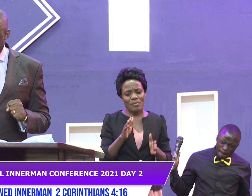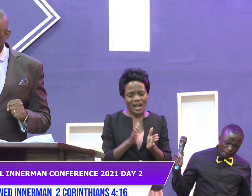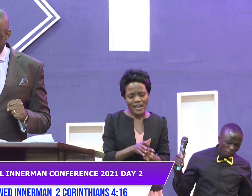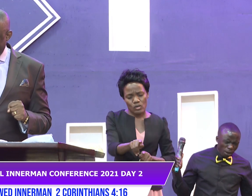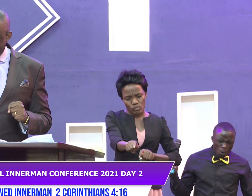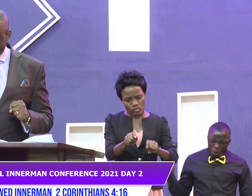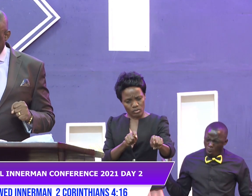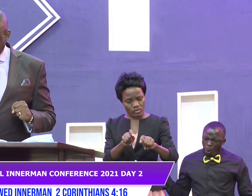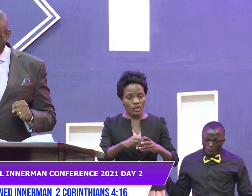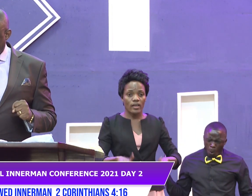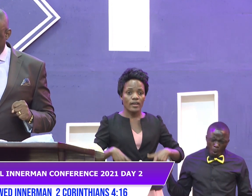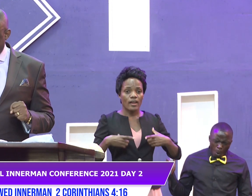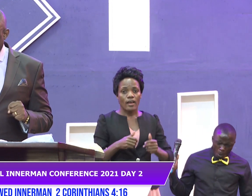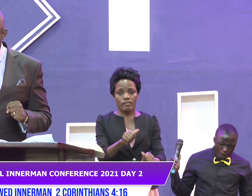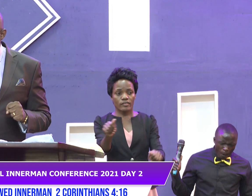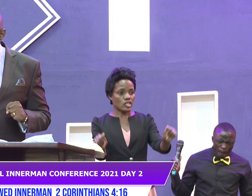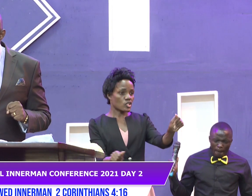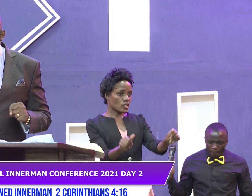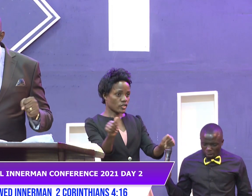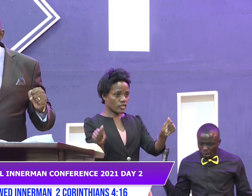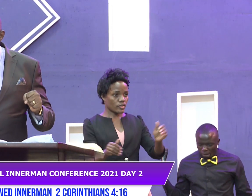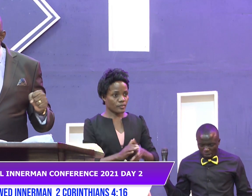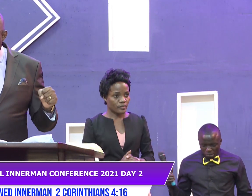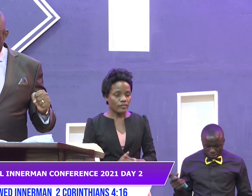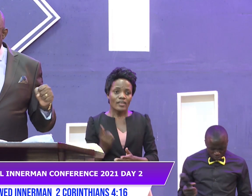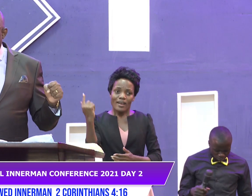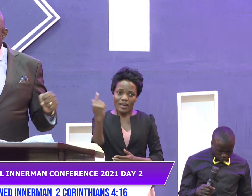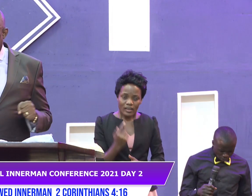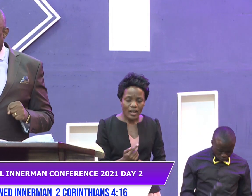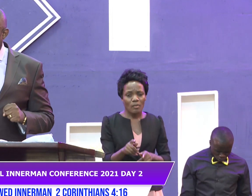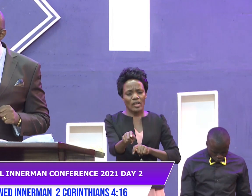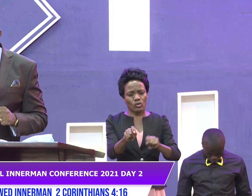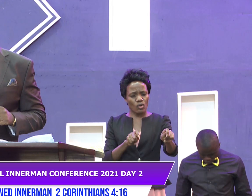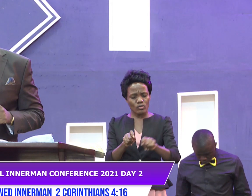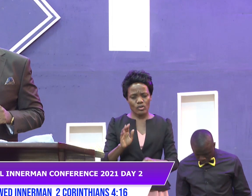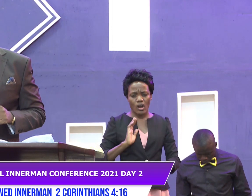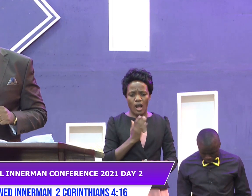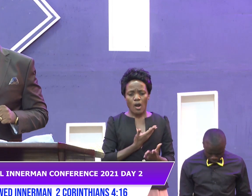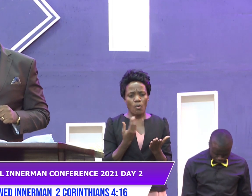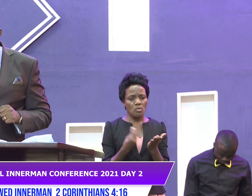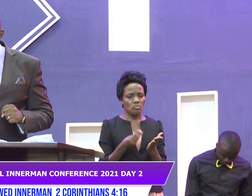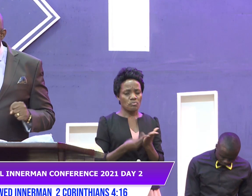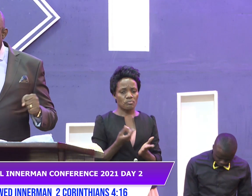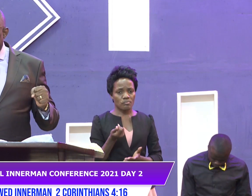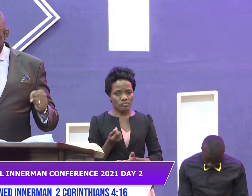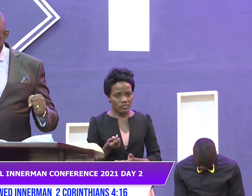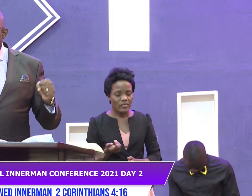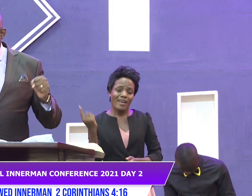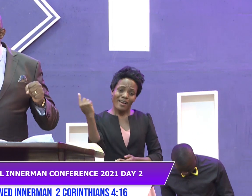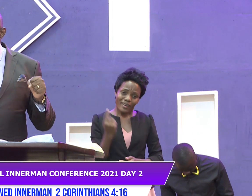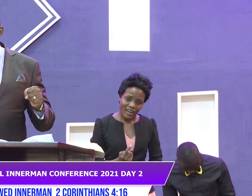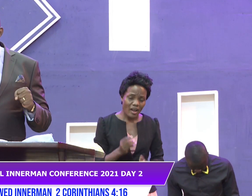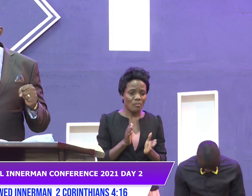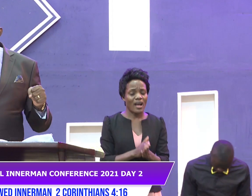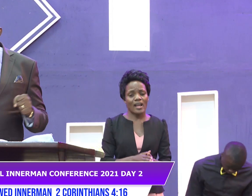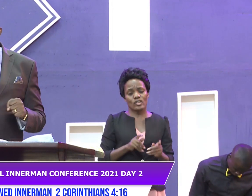bwa fe. May you come and dwell in our lives. We gazanye musente za fe. Come and dwell in our finances. We gazanye